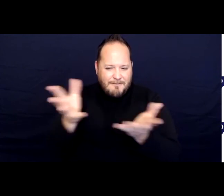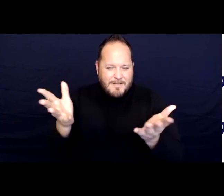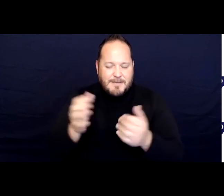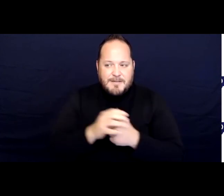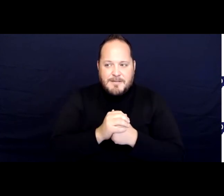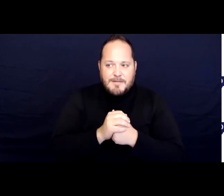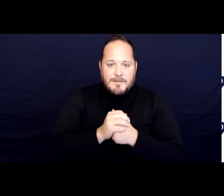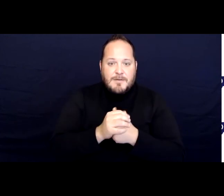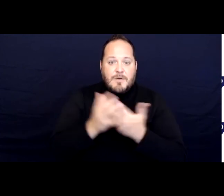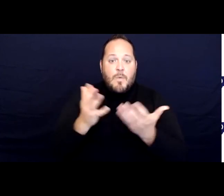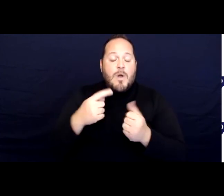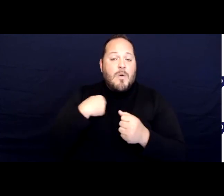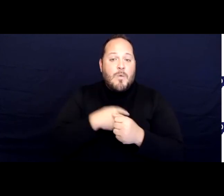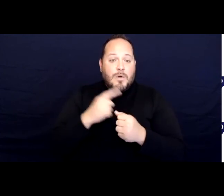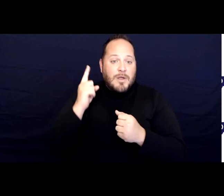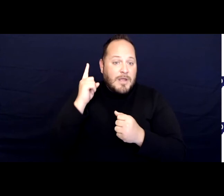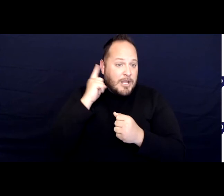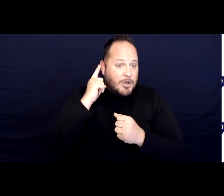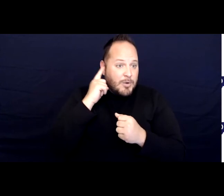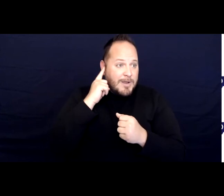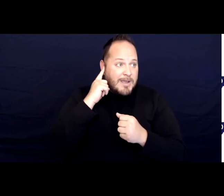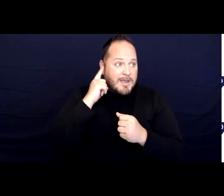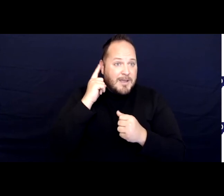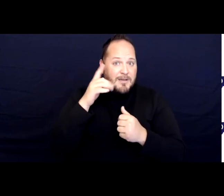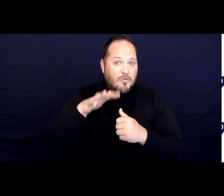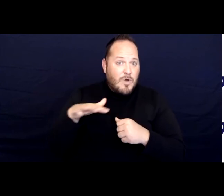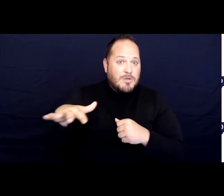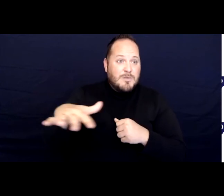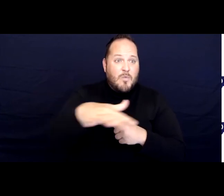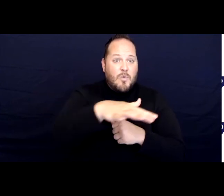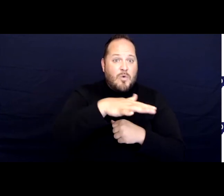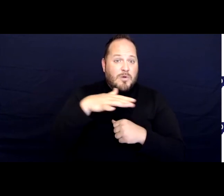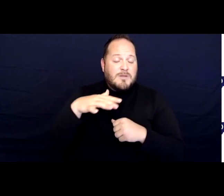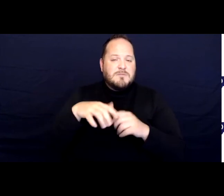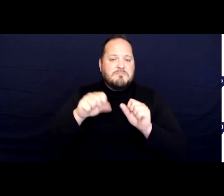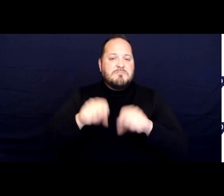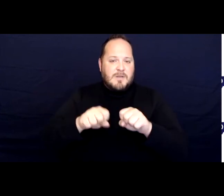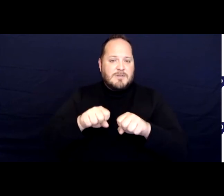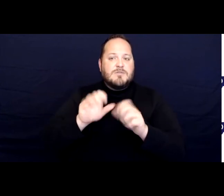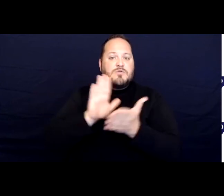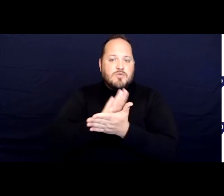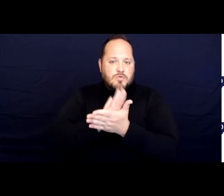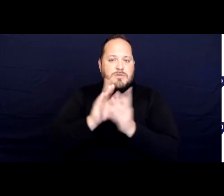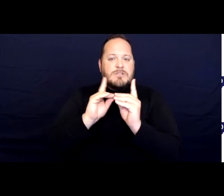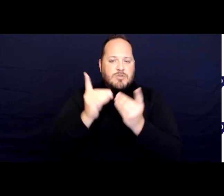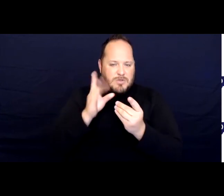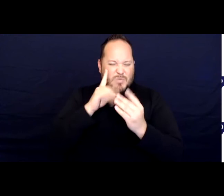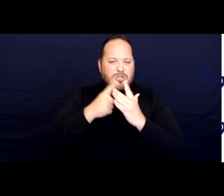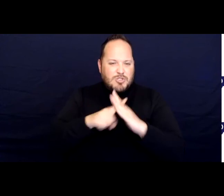we're hearing sort of across the board is yes, the school districts are going to start making them available.